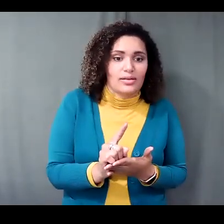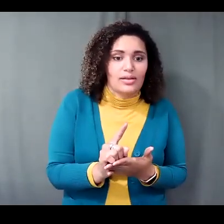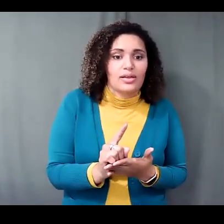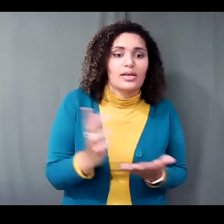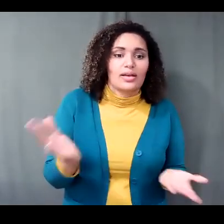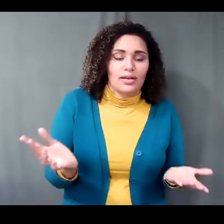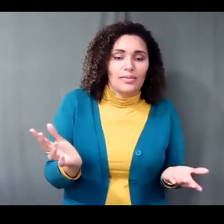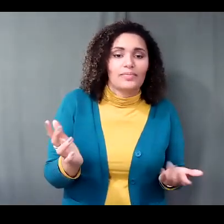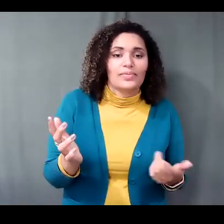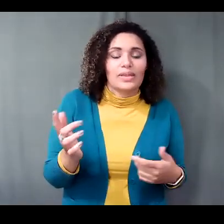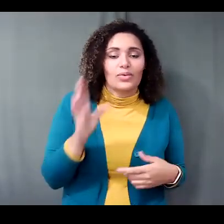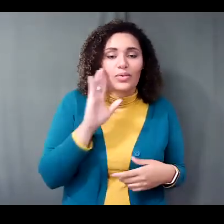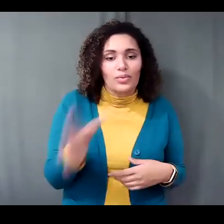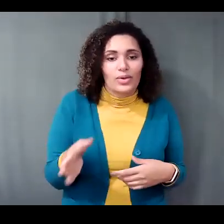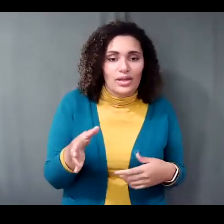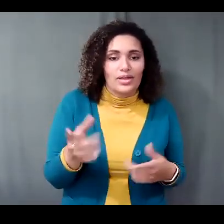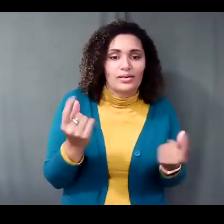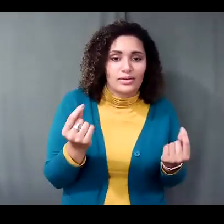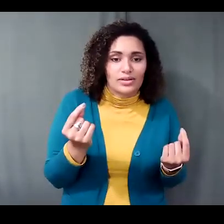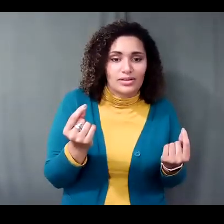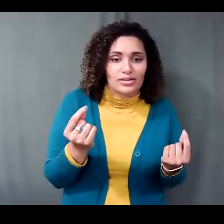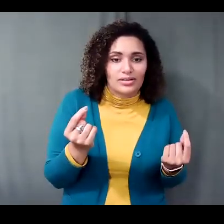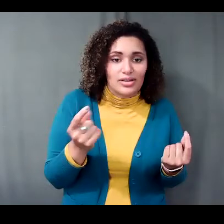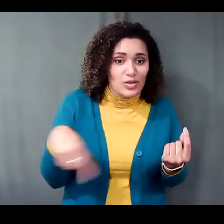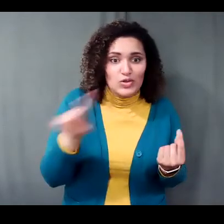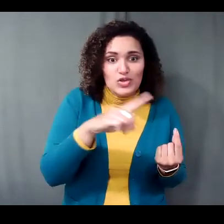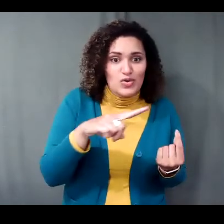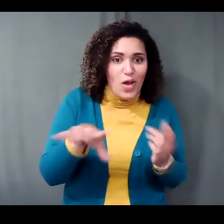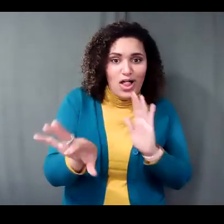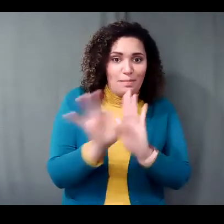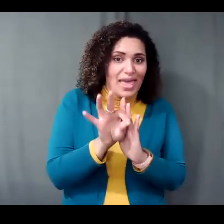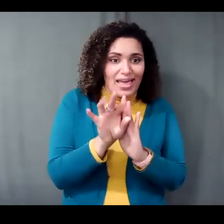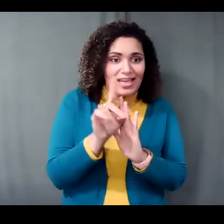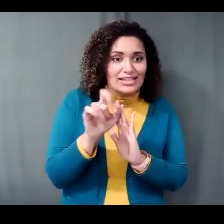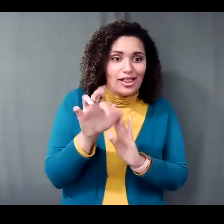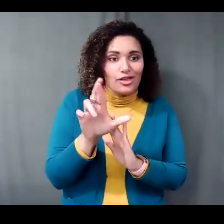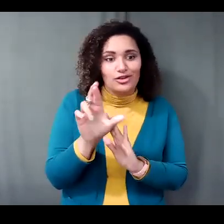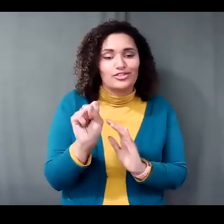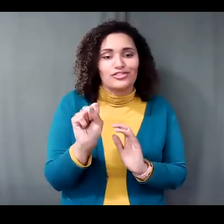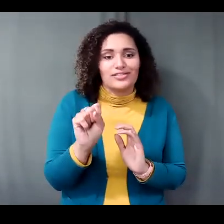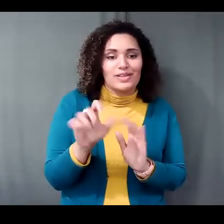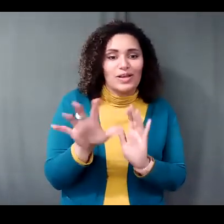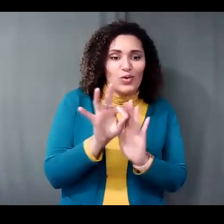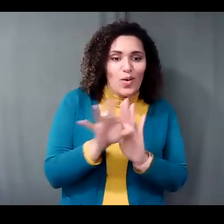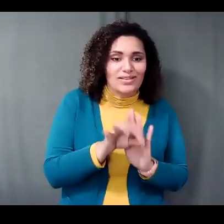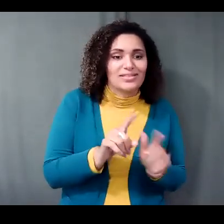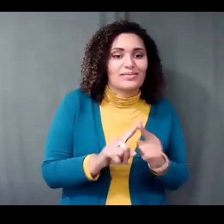smoked meats or smoked barbecue, like it can be great with that, because it's got enough of a sweetness to kind of mirror the